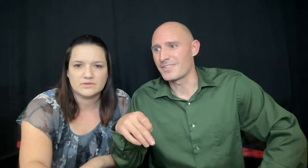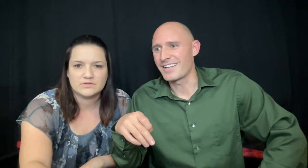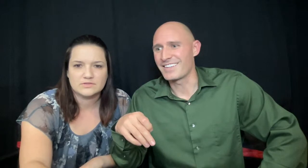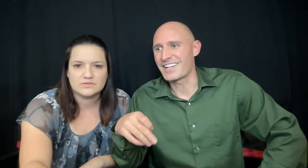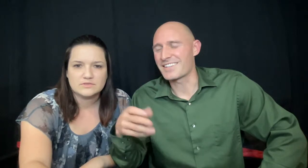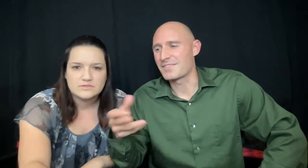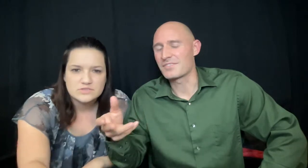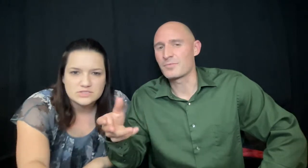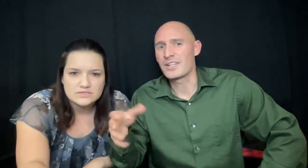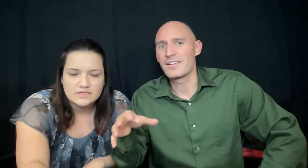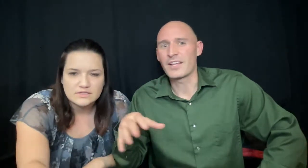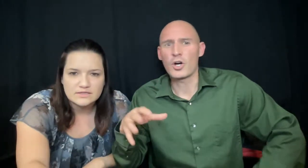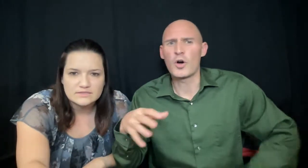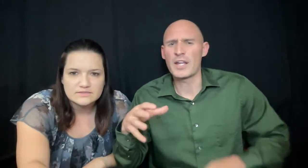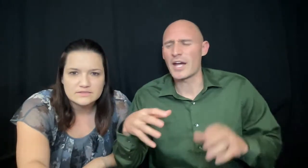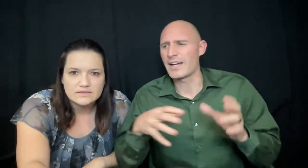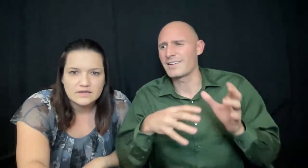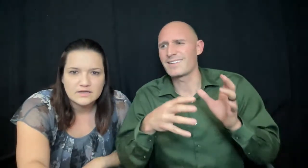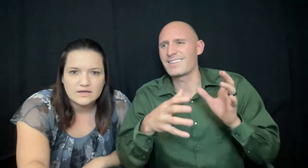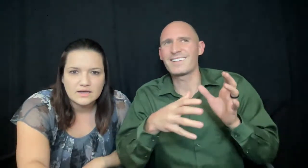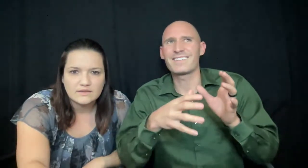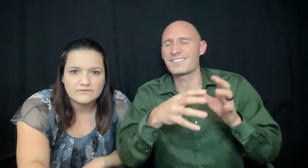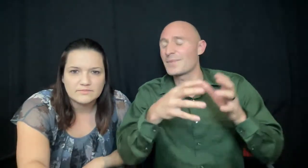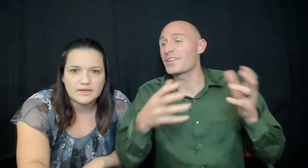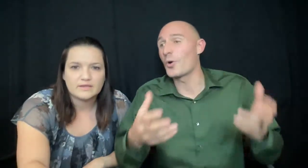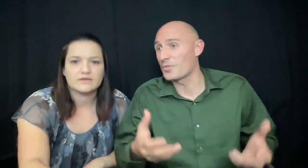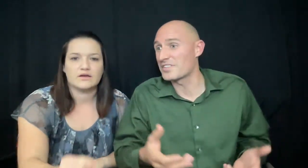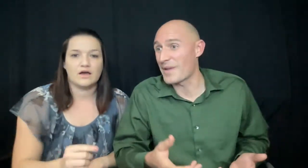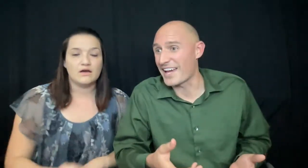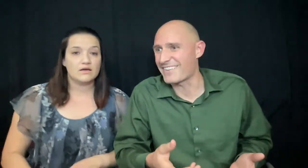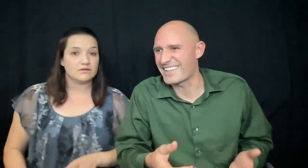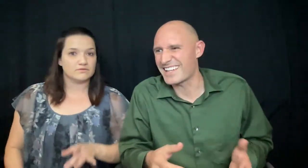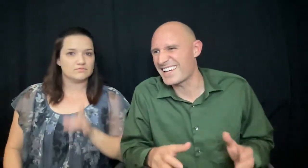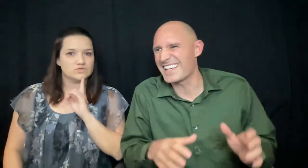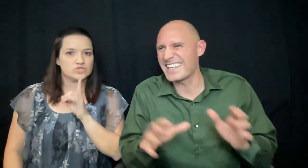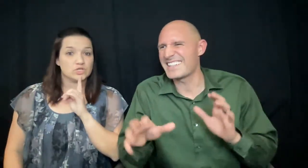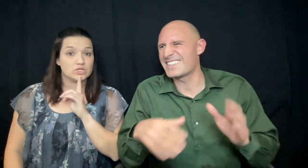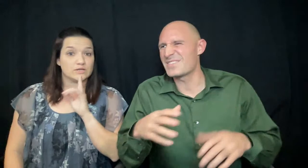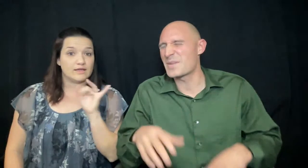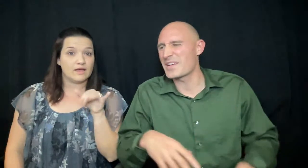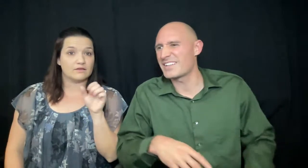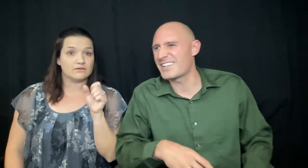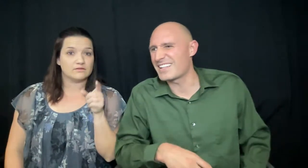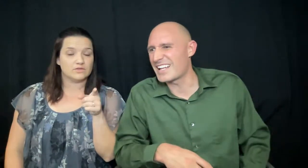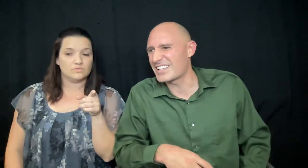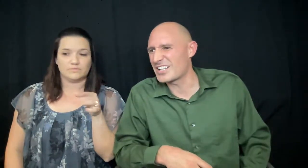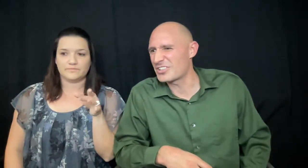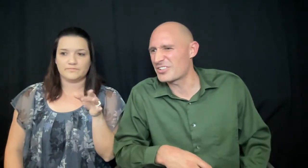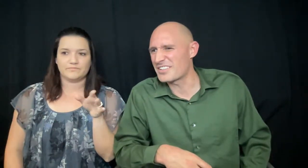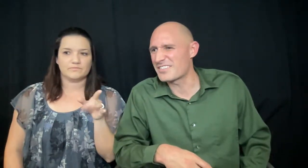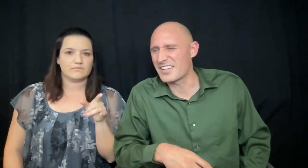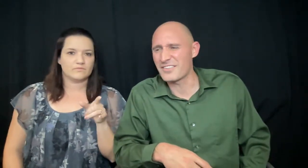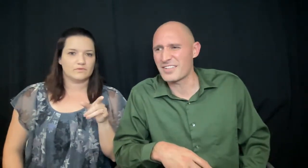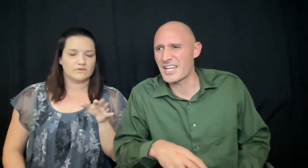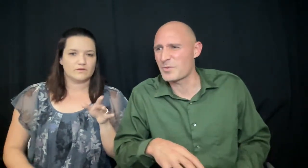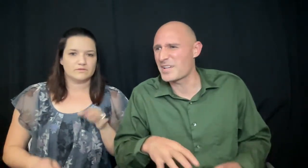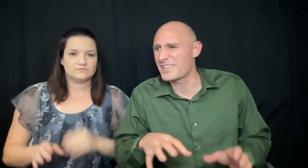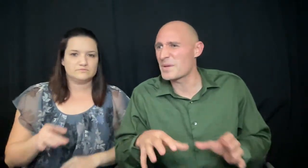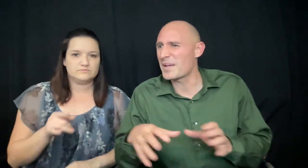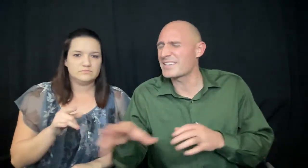a lot of times we like, oh, I something holds us back, right? Like, maybe I'll learn this other time, or maybe I'll take